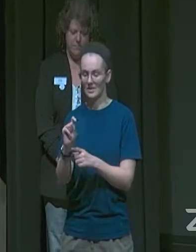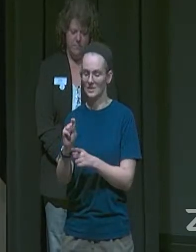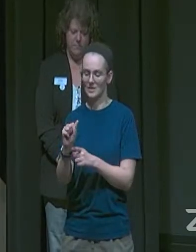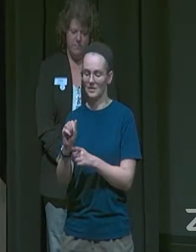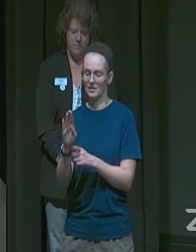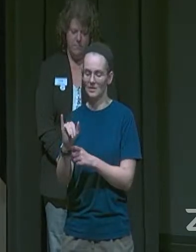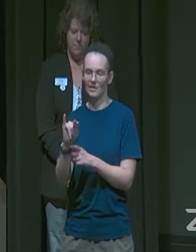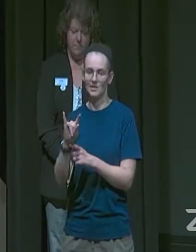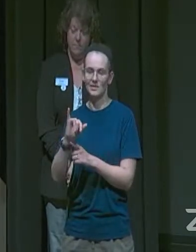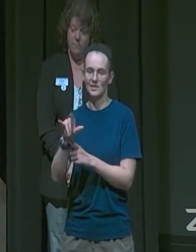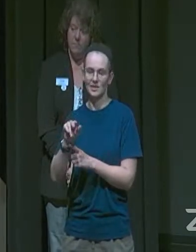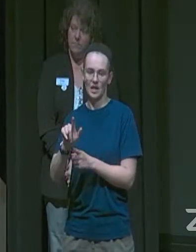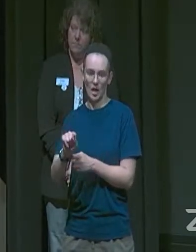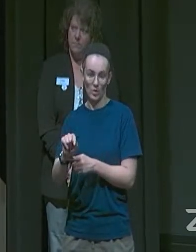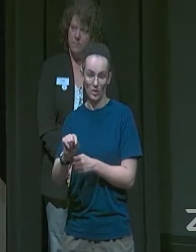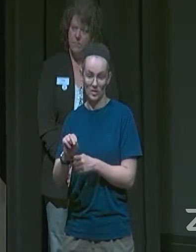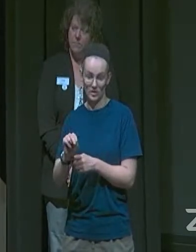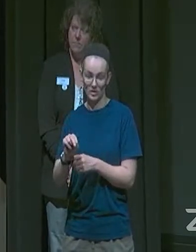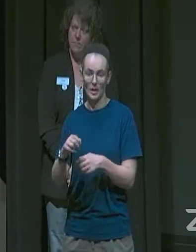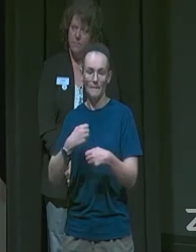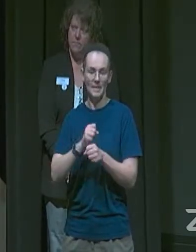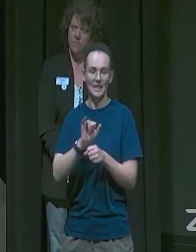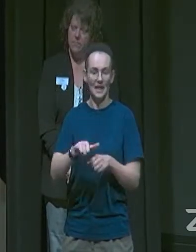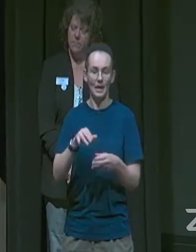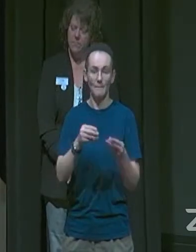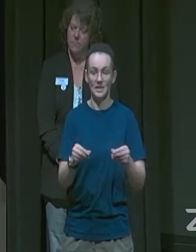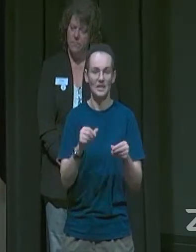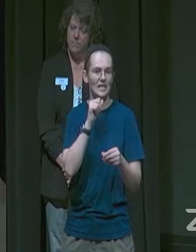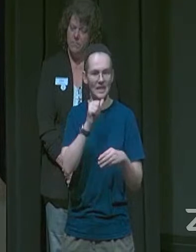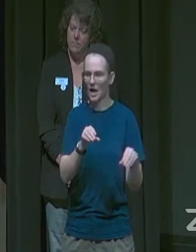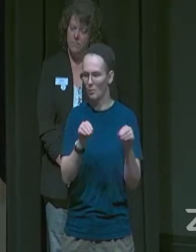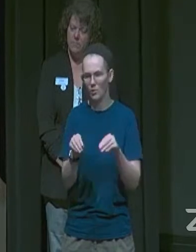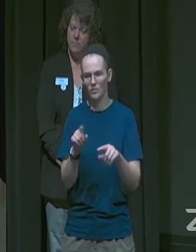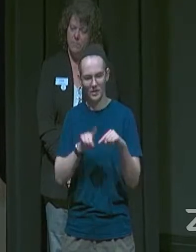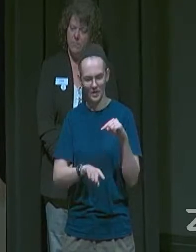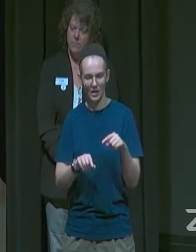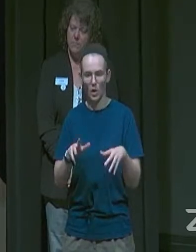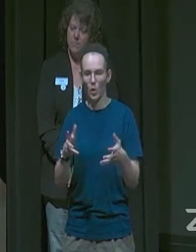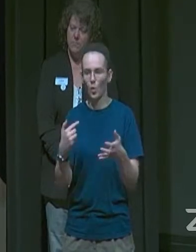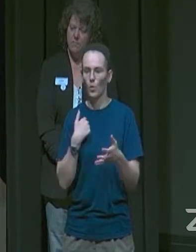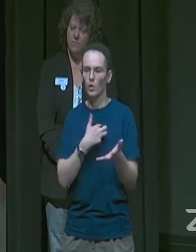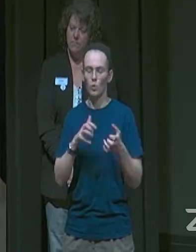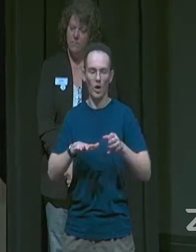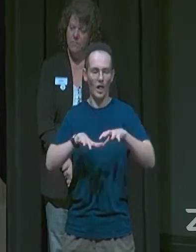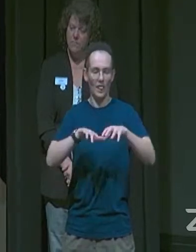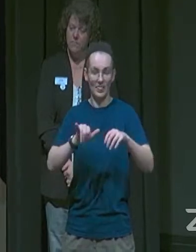stabilization is to make that material not mobile, because we want to lock things